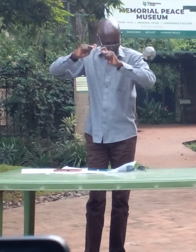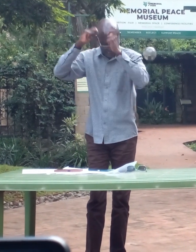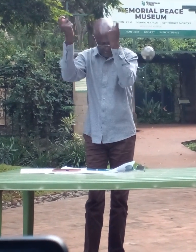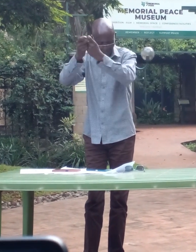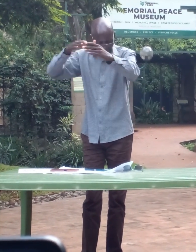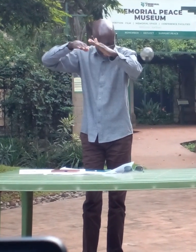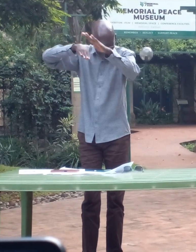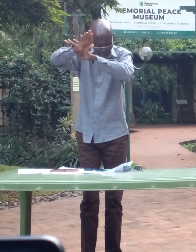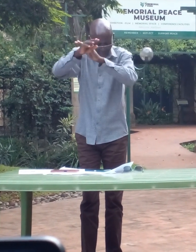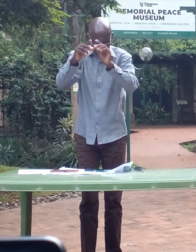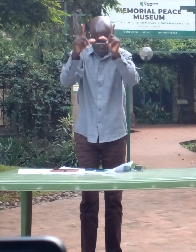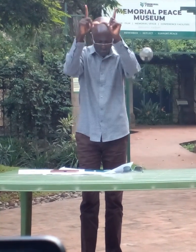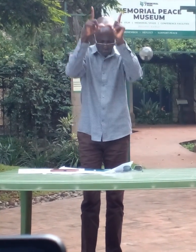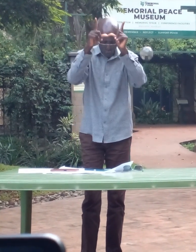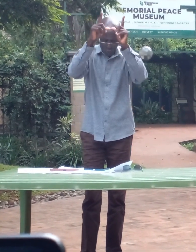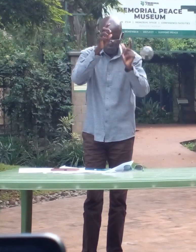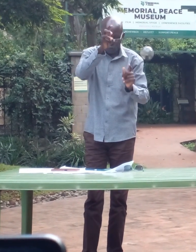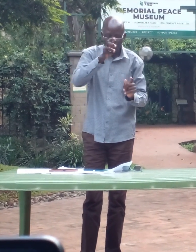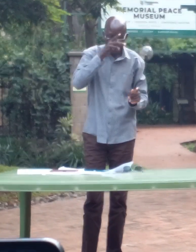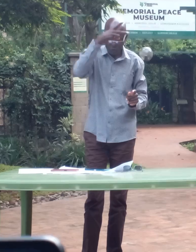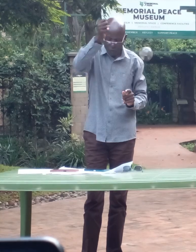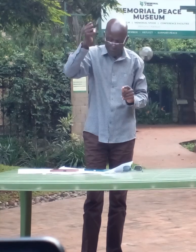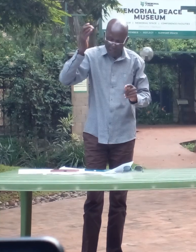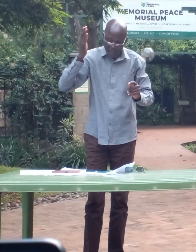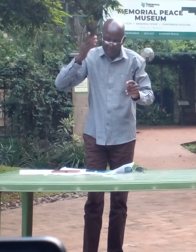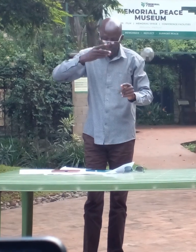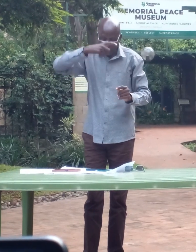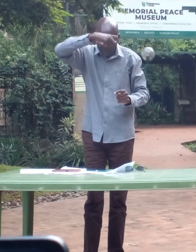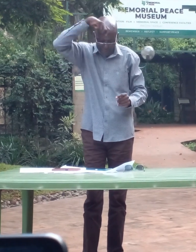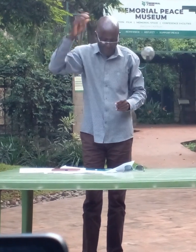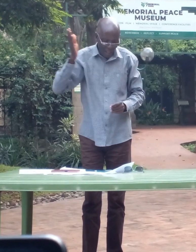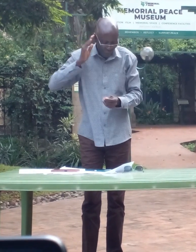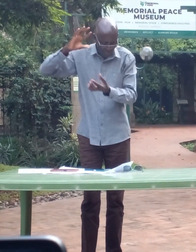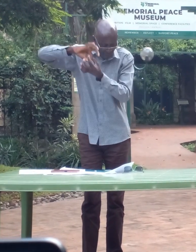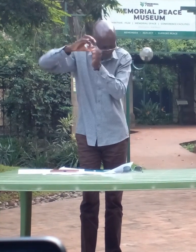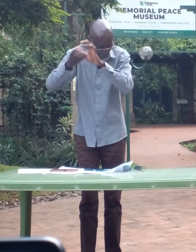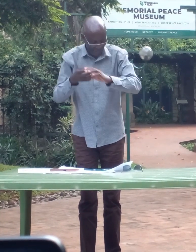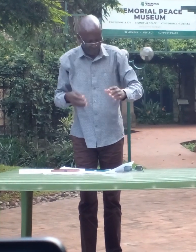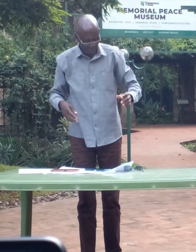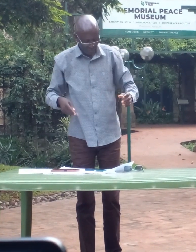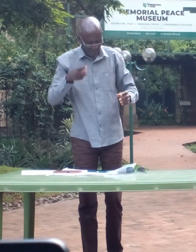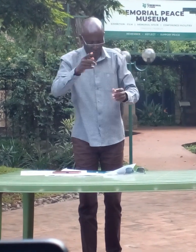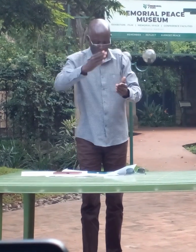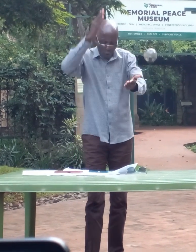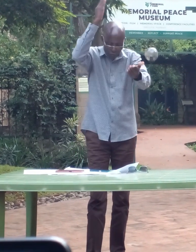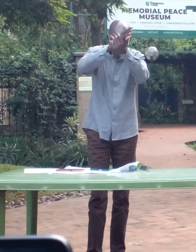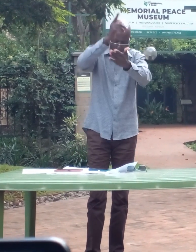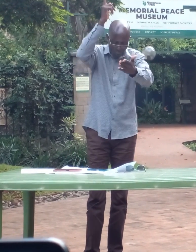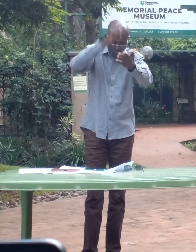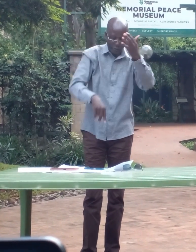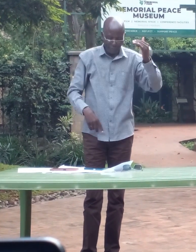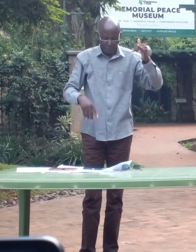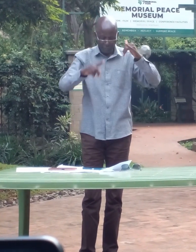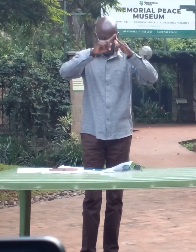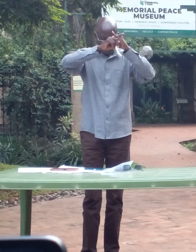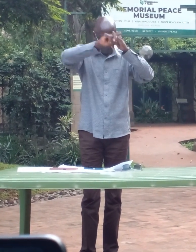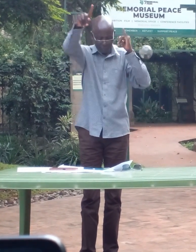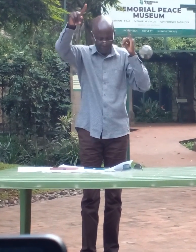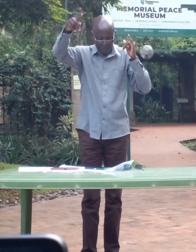confirm the team entry Tokyo 2024 Summer Olympics. We confirmed that the